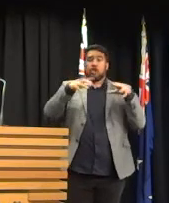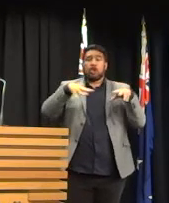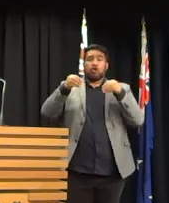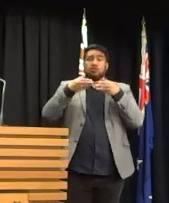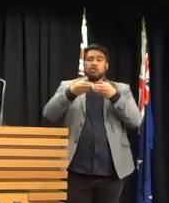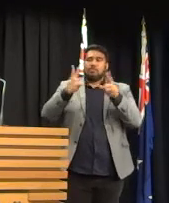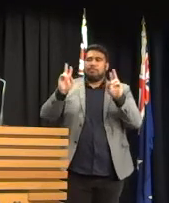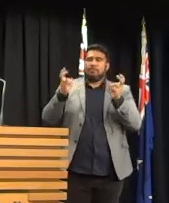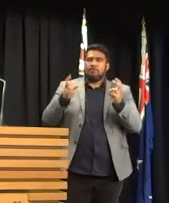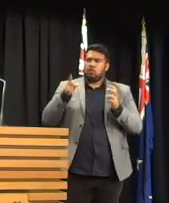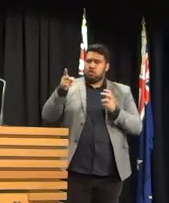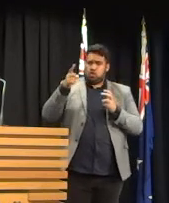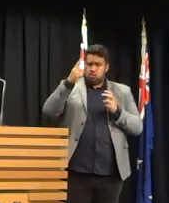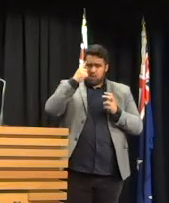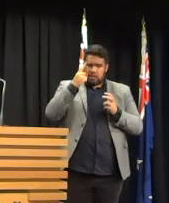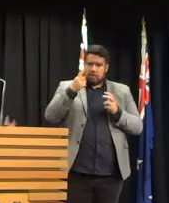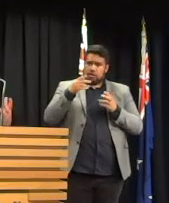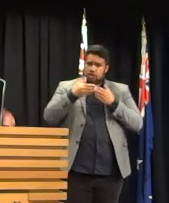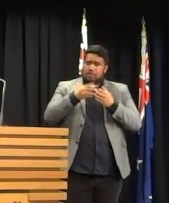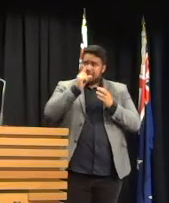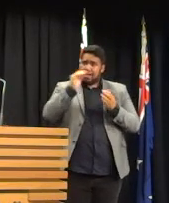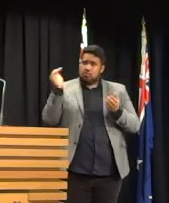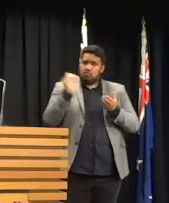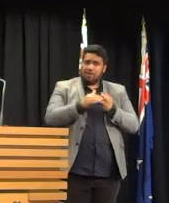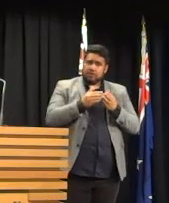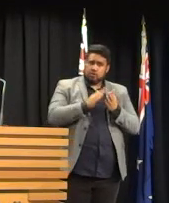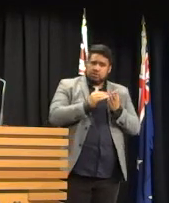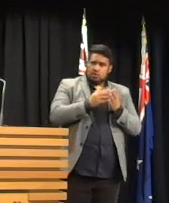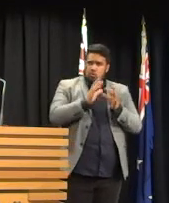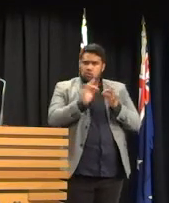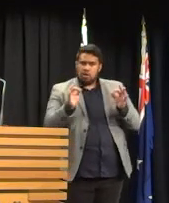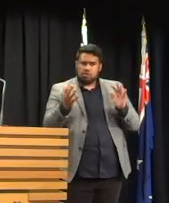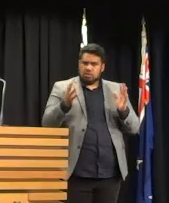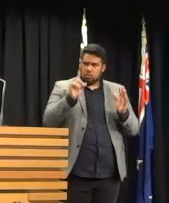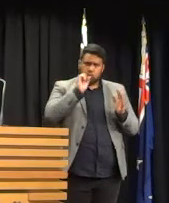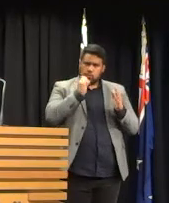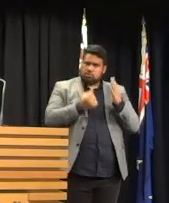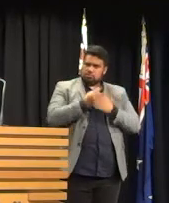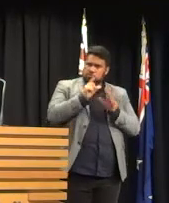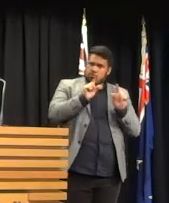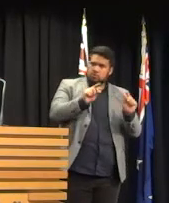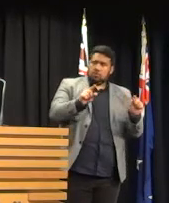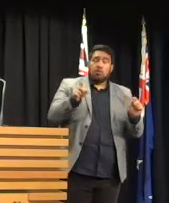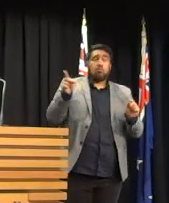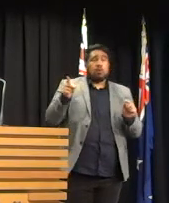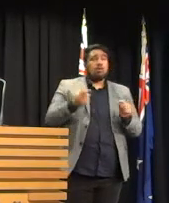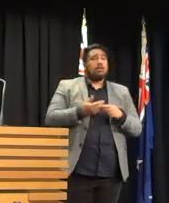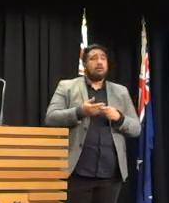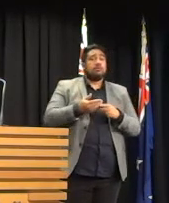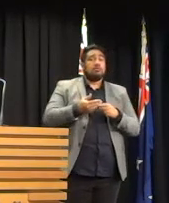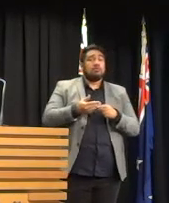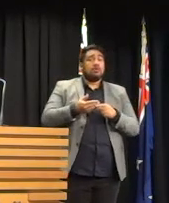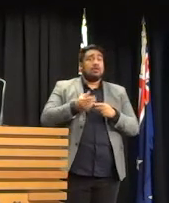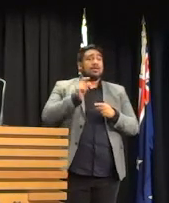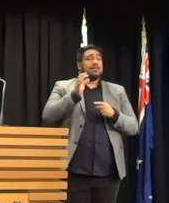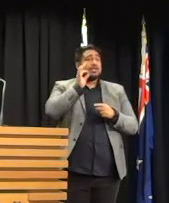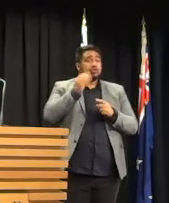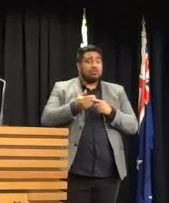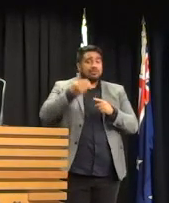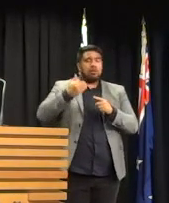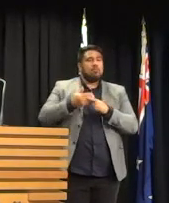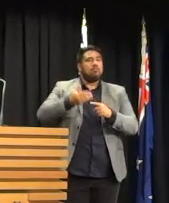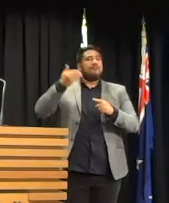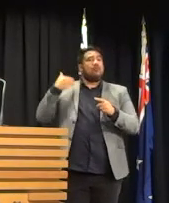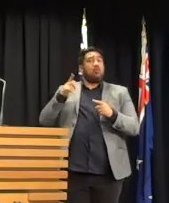these vessels are capable of reaching New Zealand? Again, and as I say, the Labour government before that certainly was